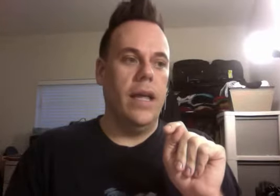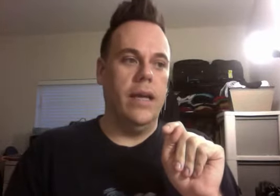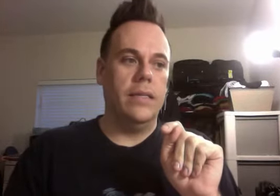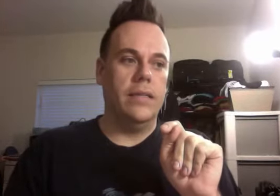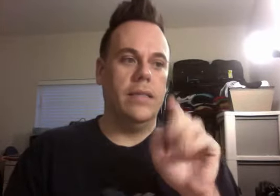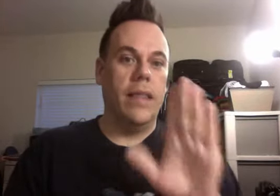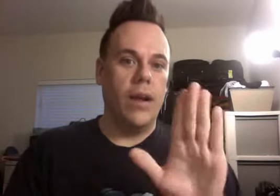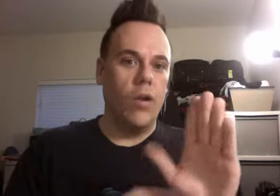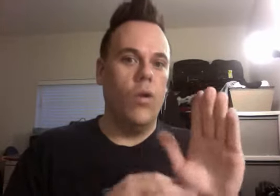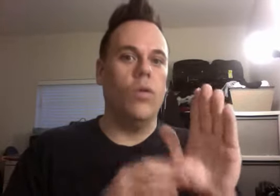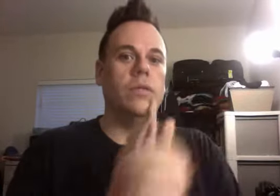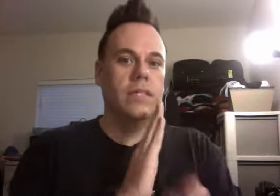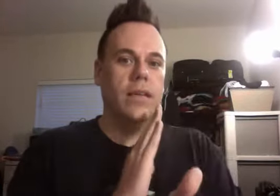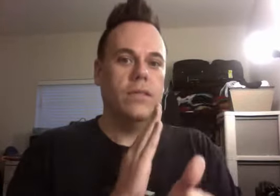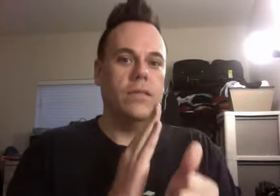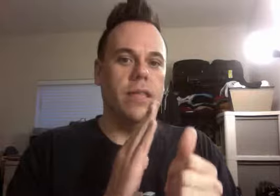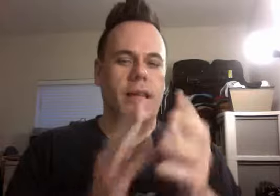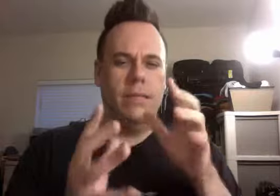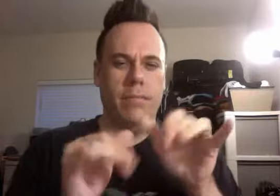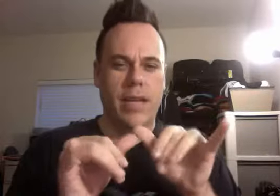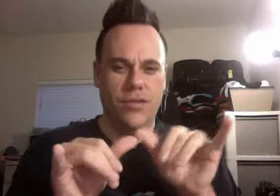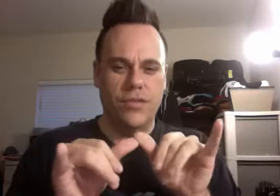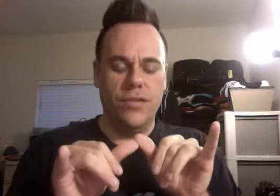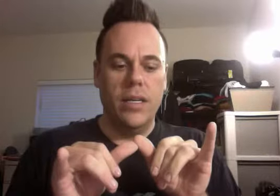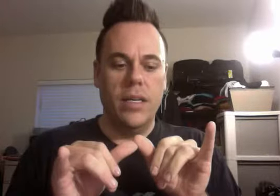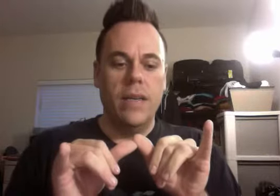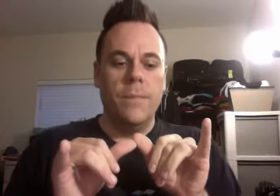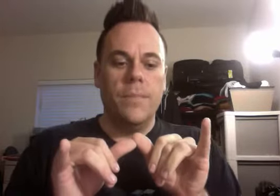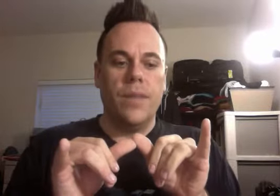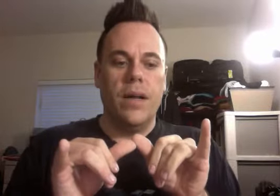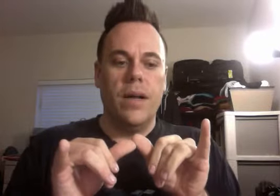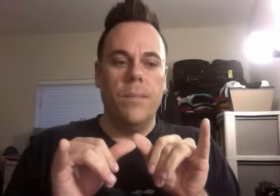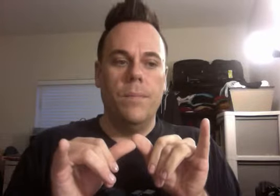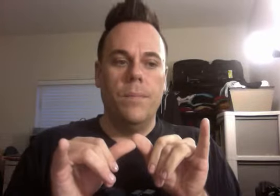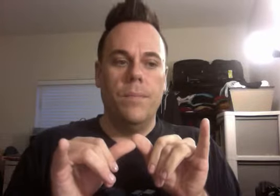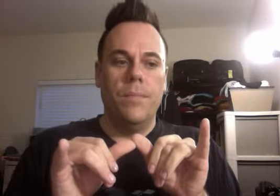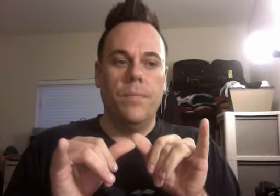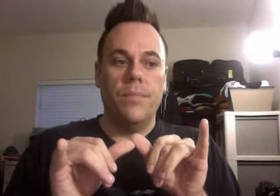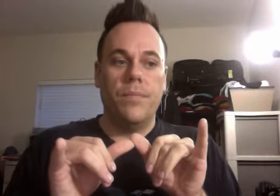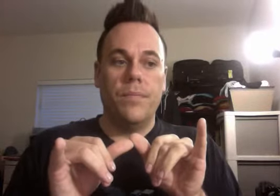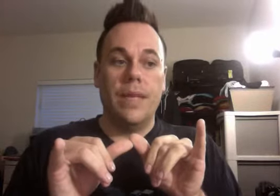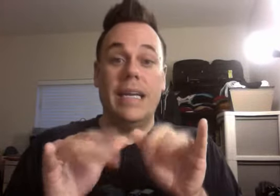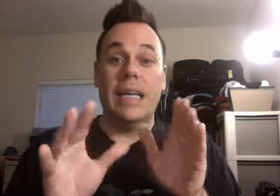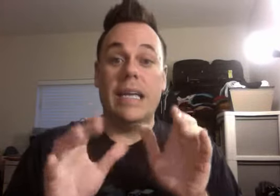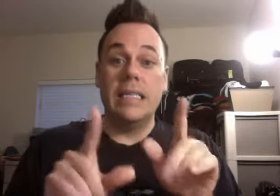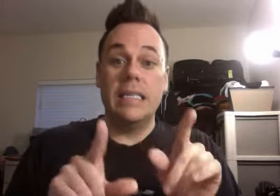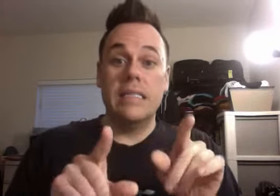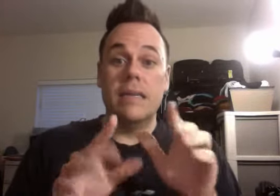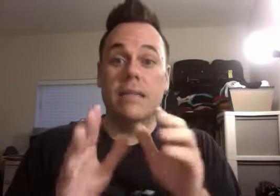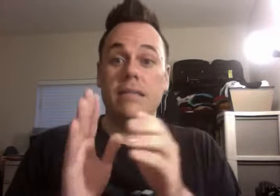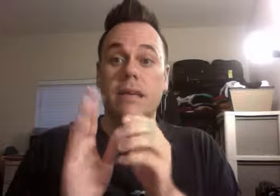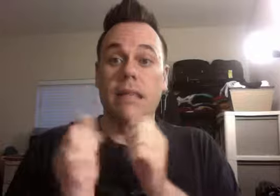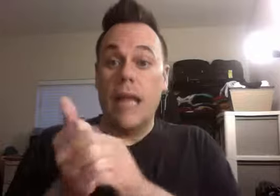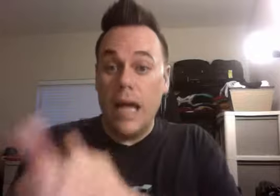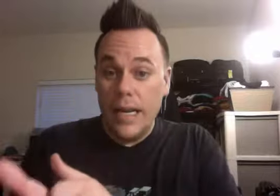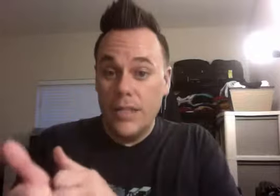and their own skills that it measures. Um, it is aligned